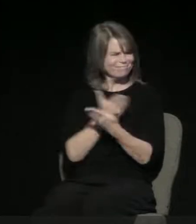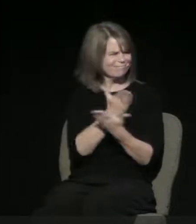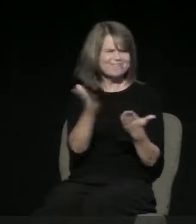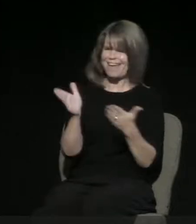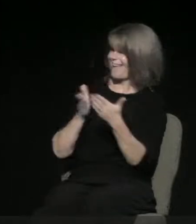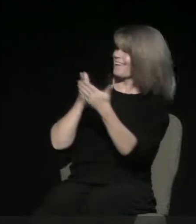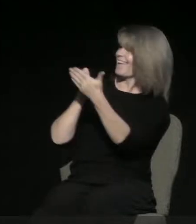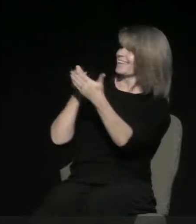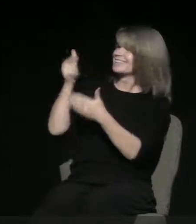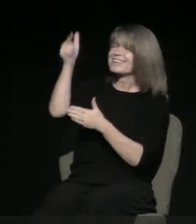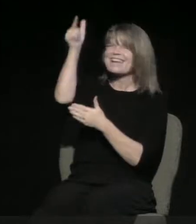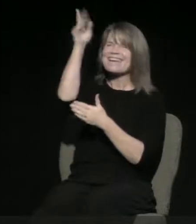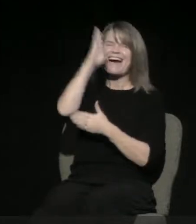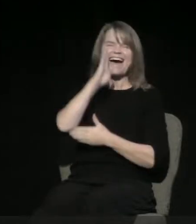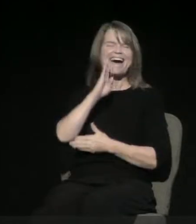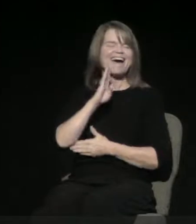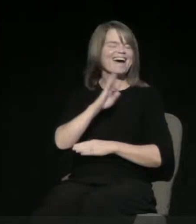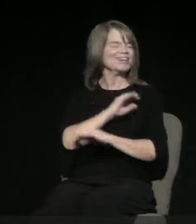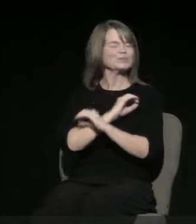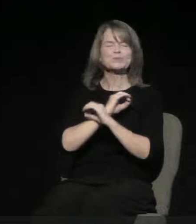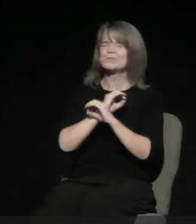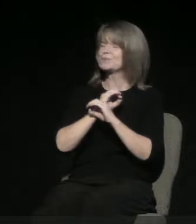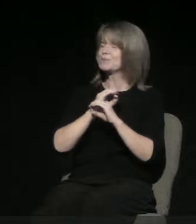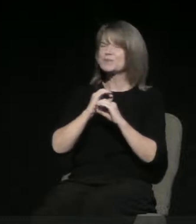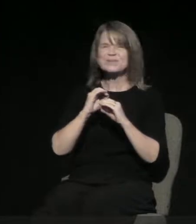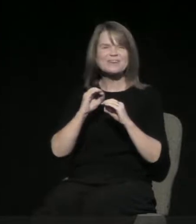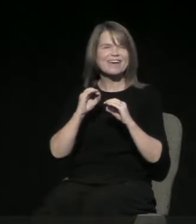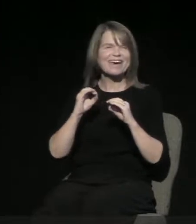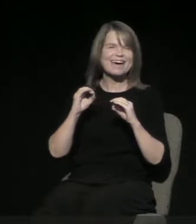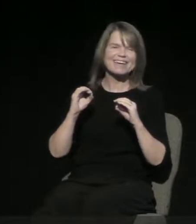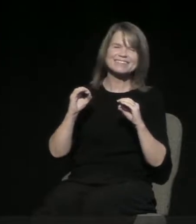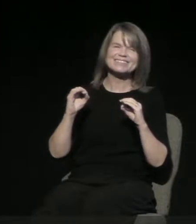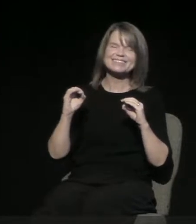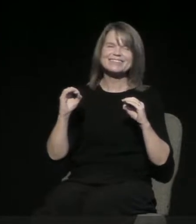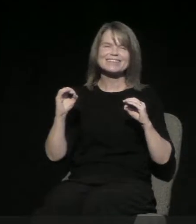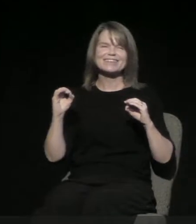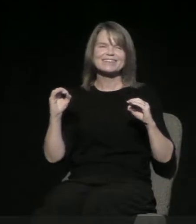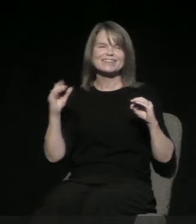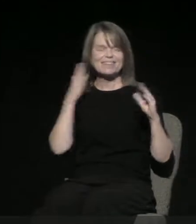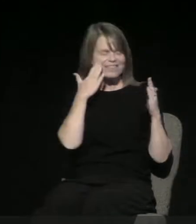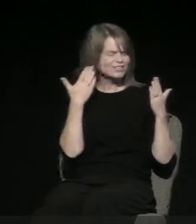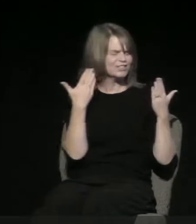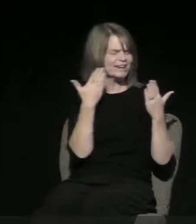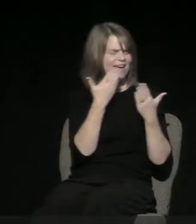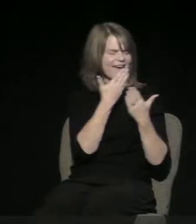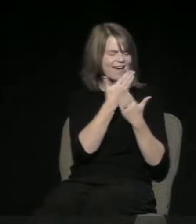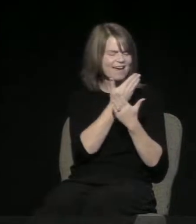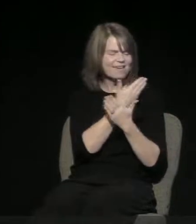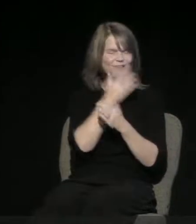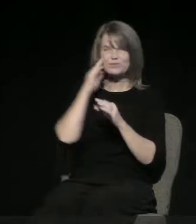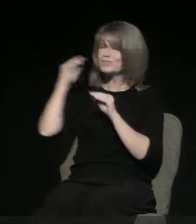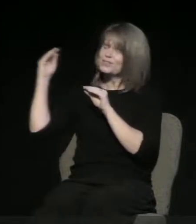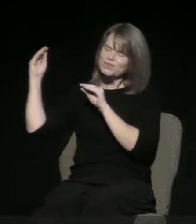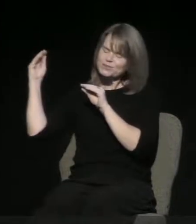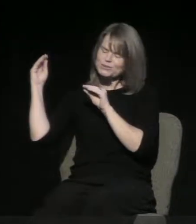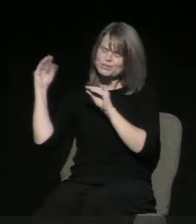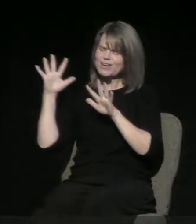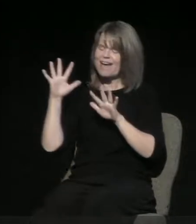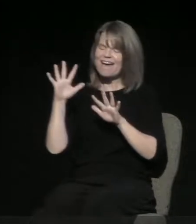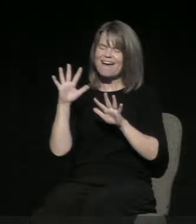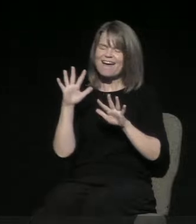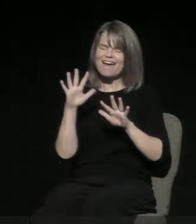mighty can stand against the power of our arms. You shine in the shadows,